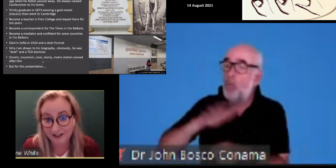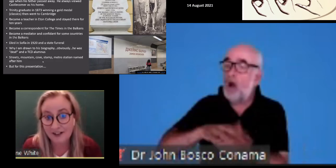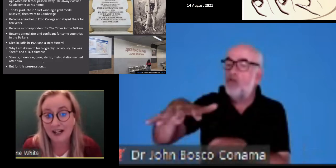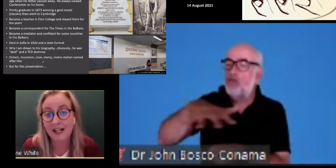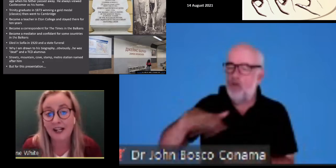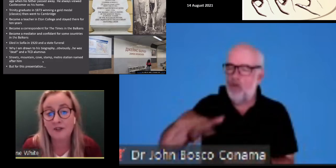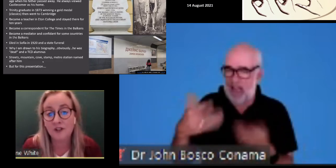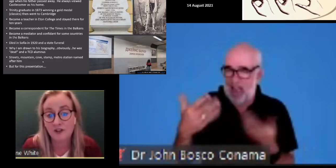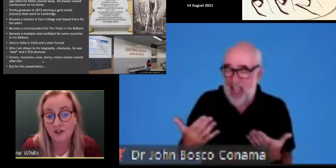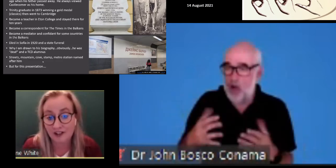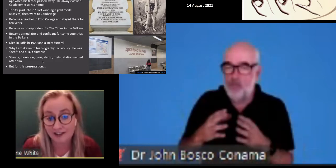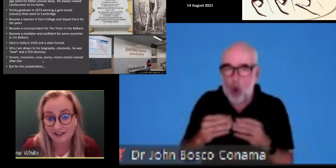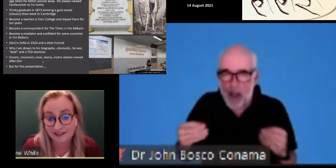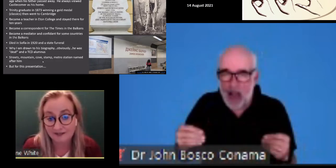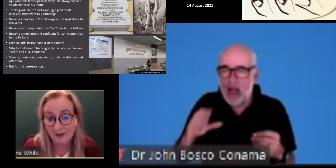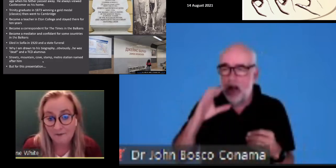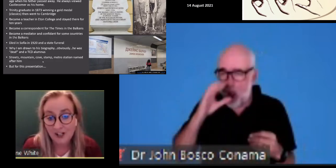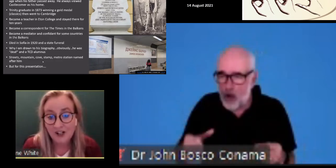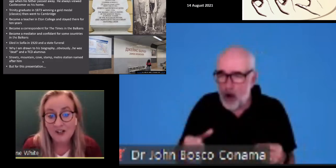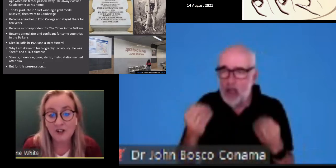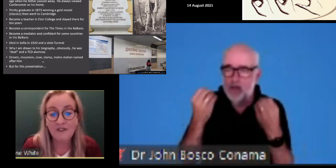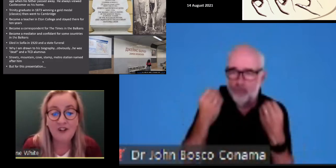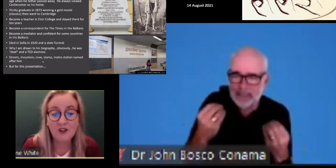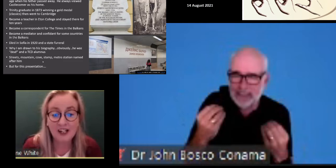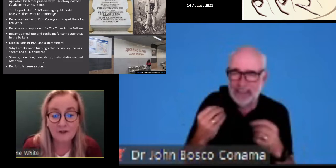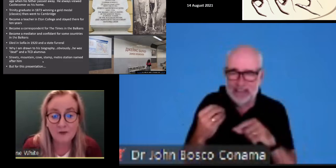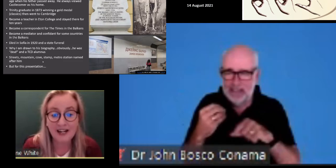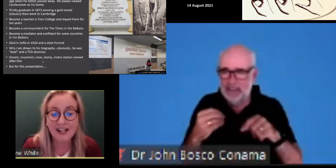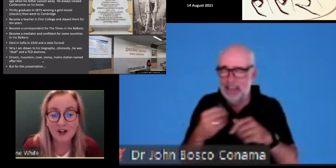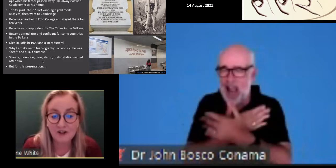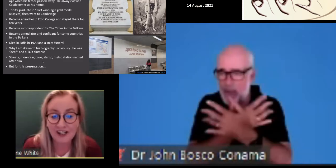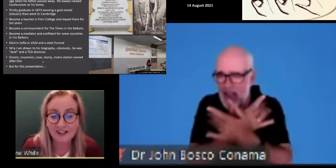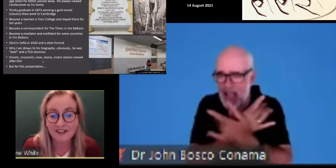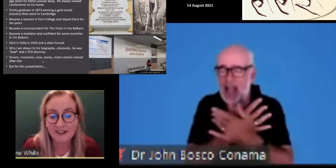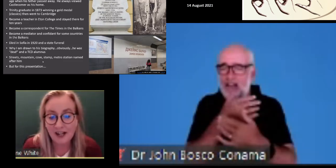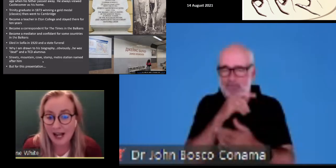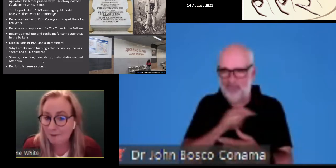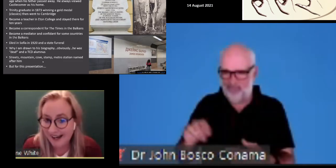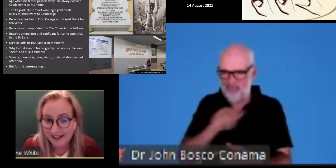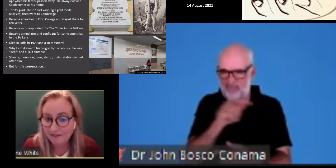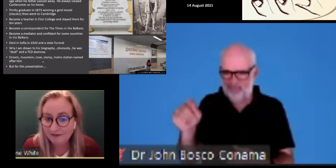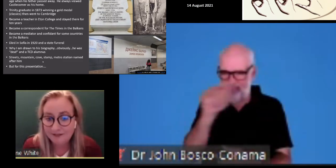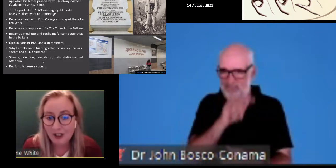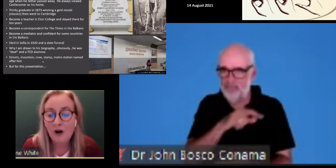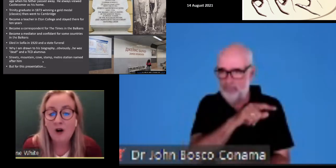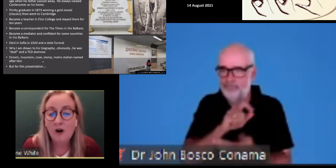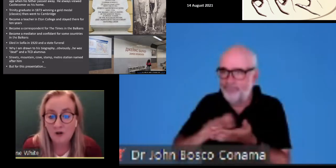England and was a journalist. So if you look at Romania, Greece, and Albania, all of